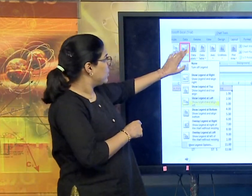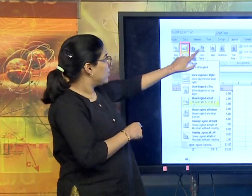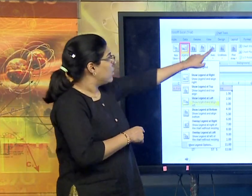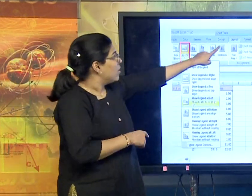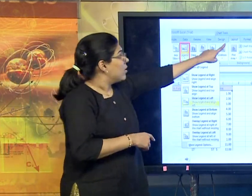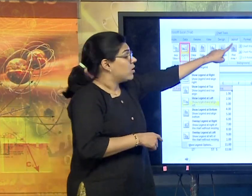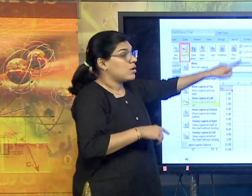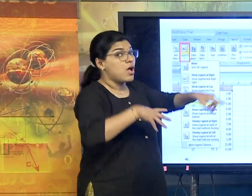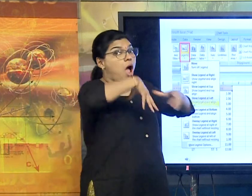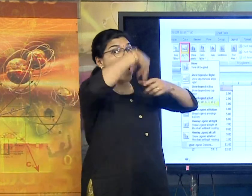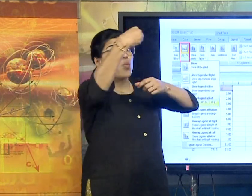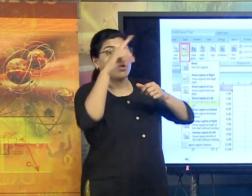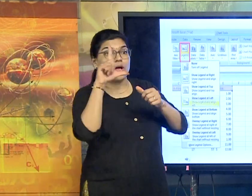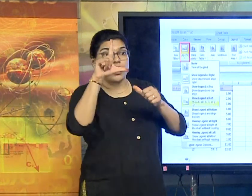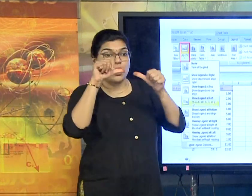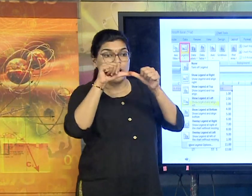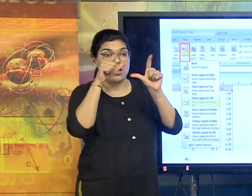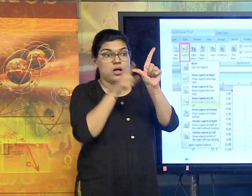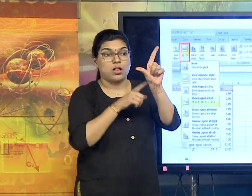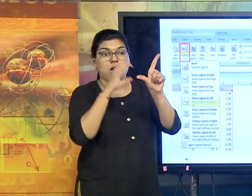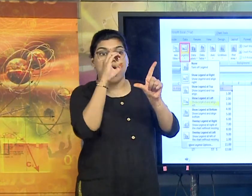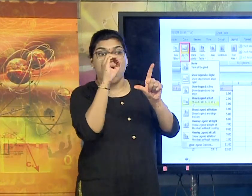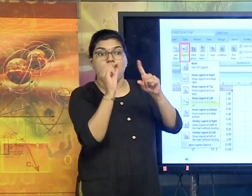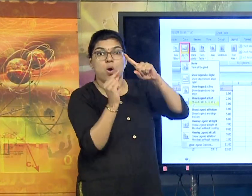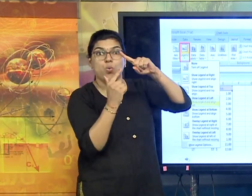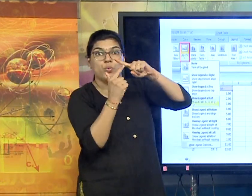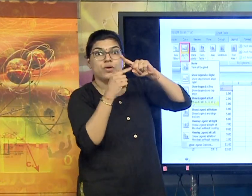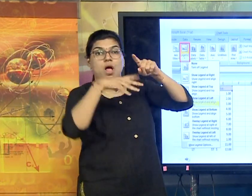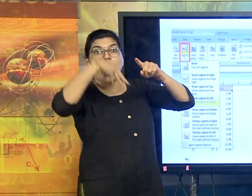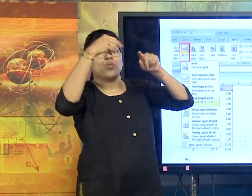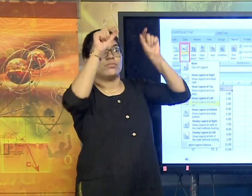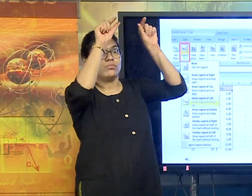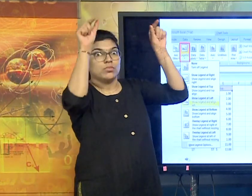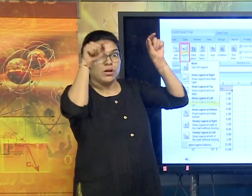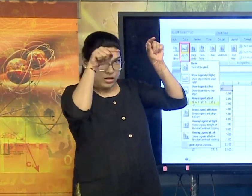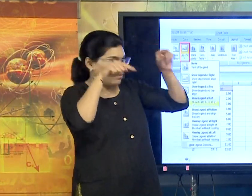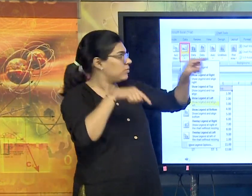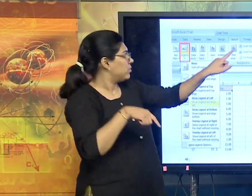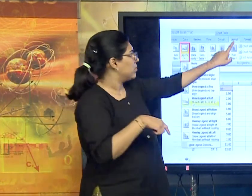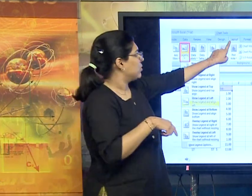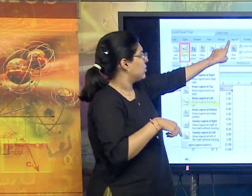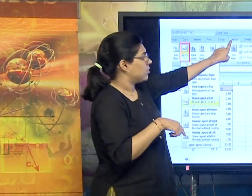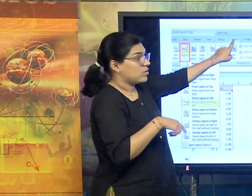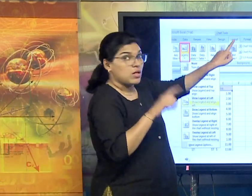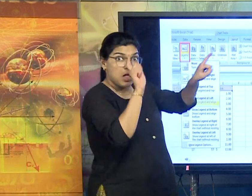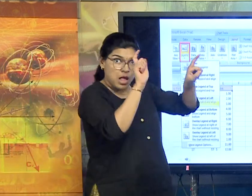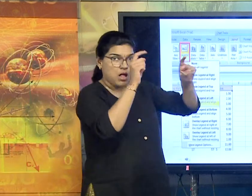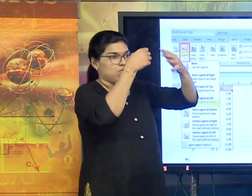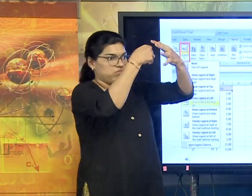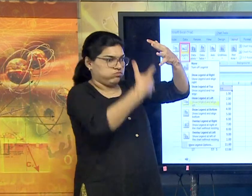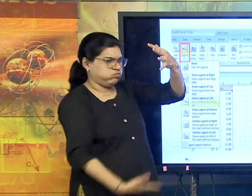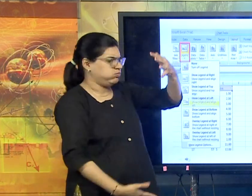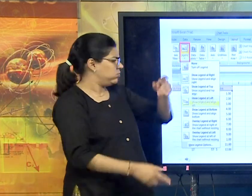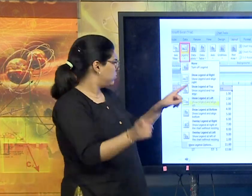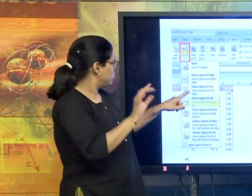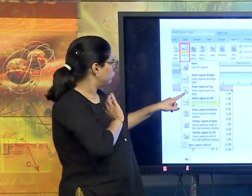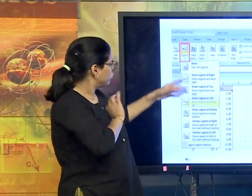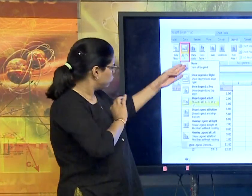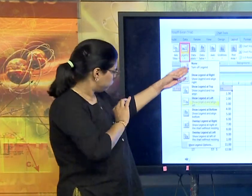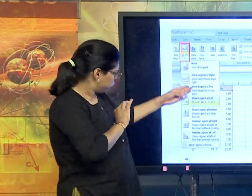the chart. So here there are different ways. There is a layout option.